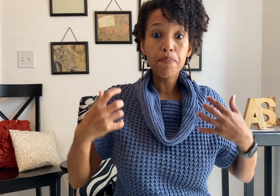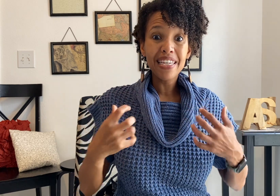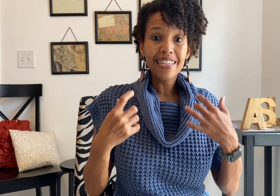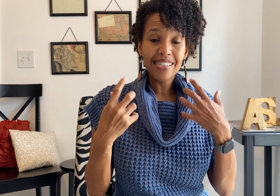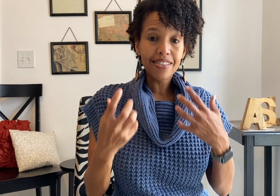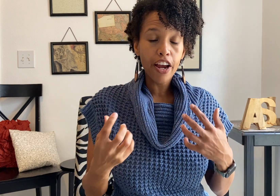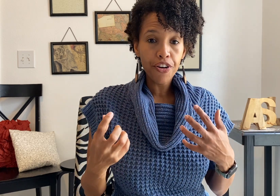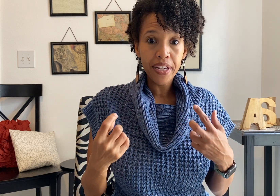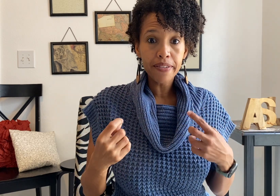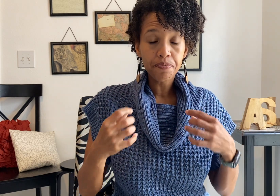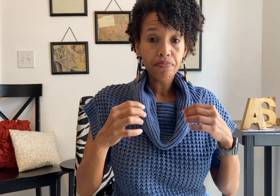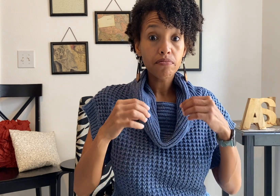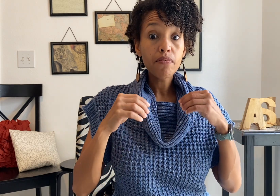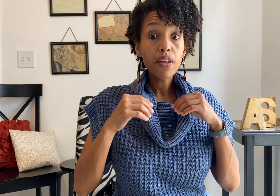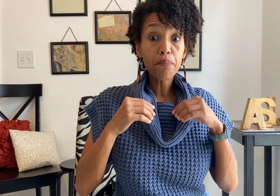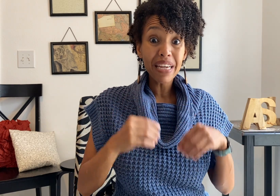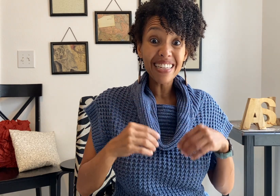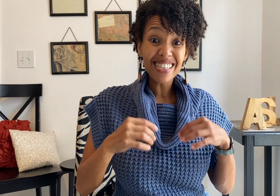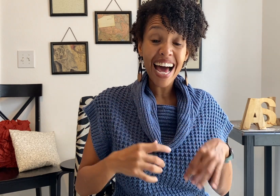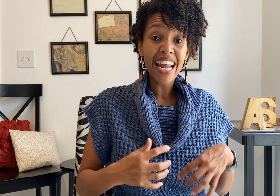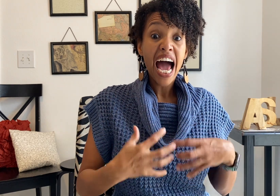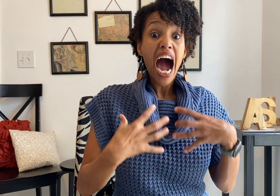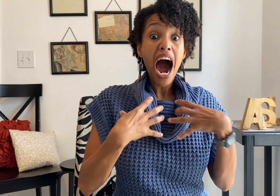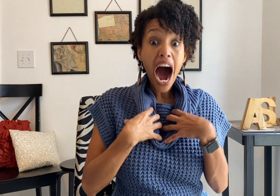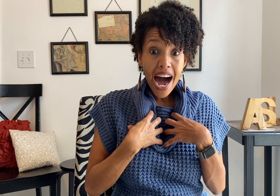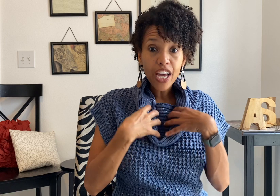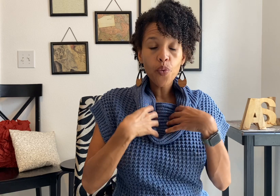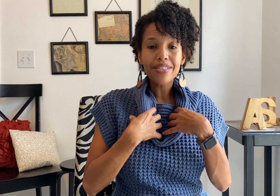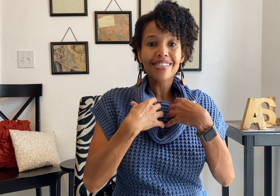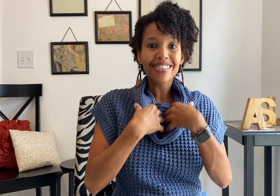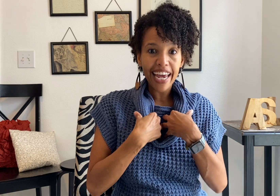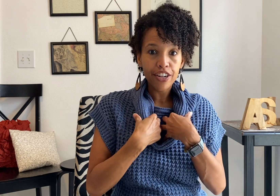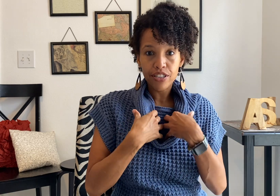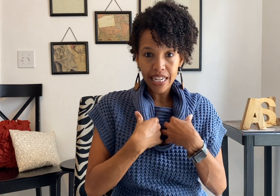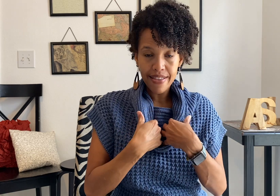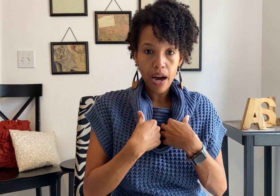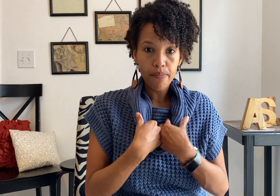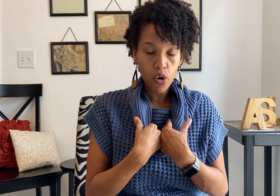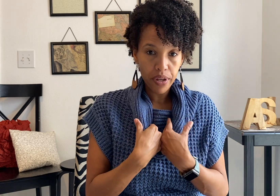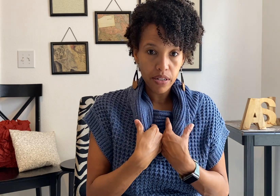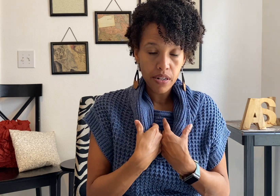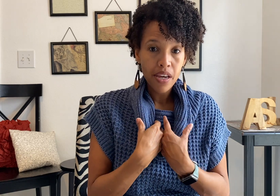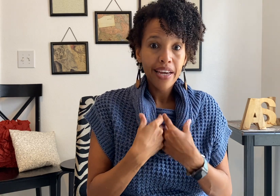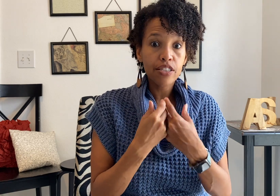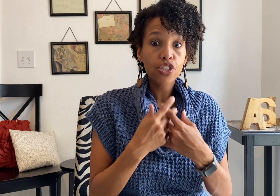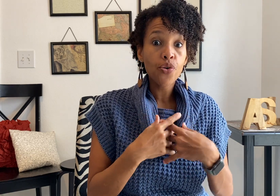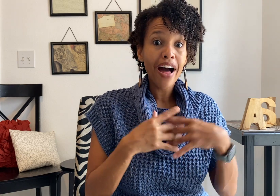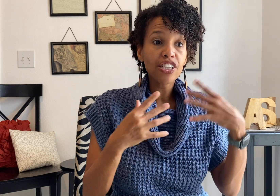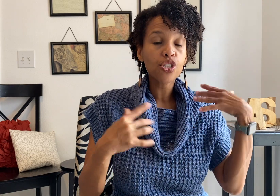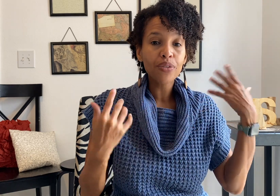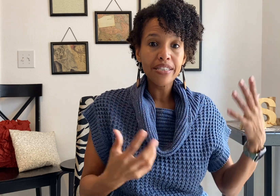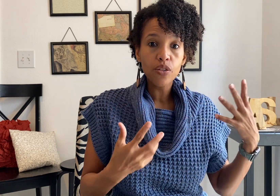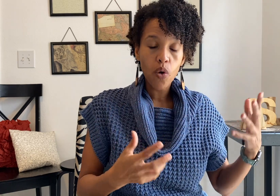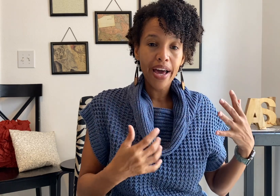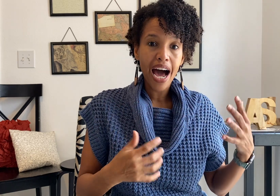being scary means that I was scared in that moment. And so that's the reason why